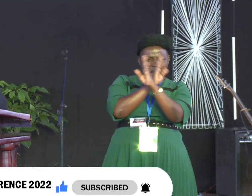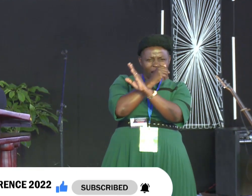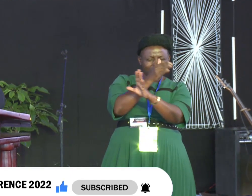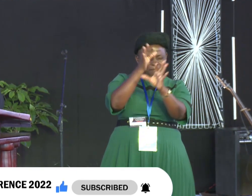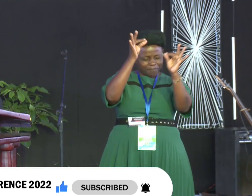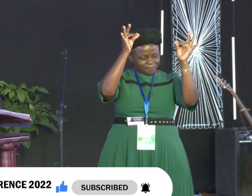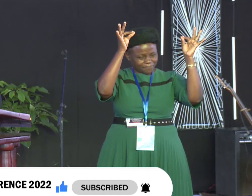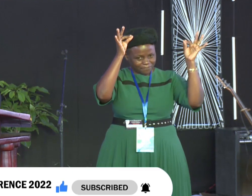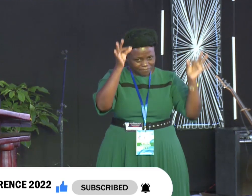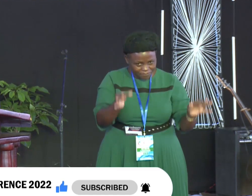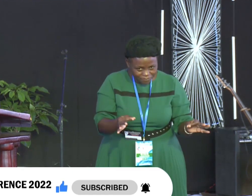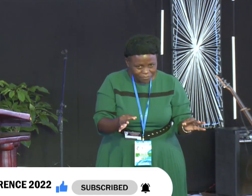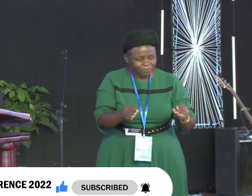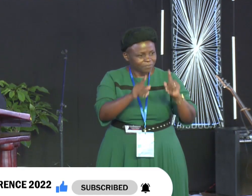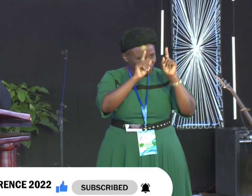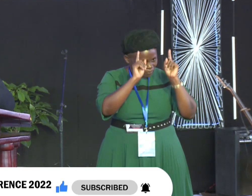The way you can hide any other